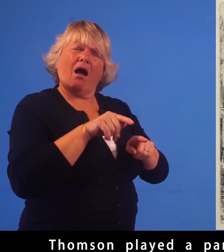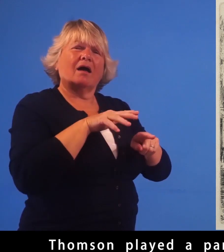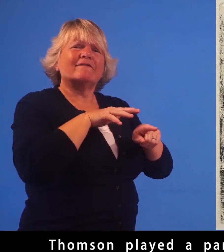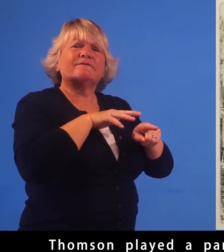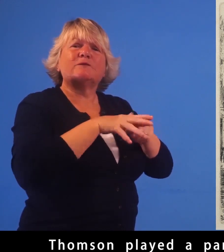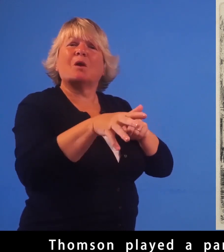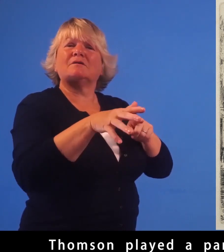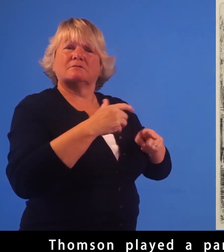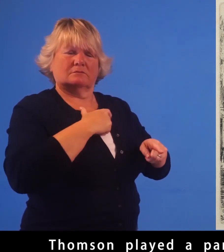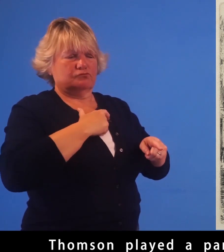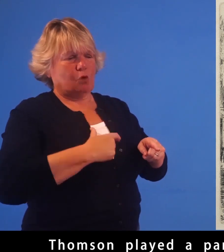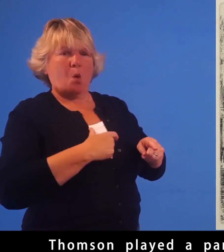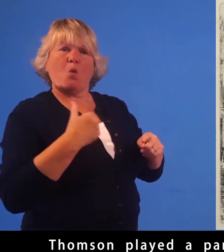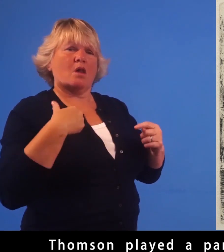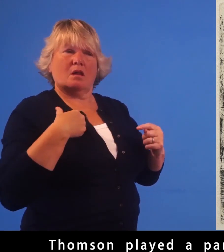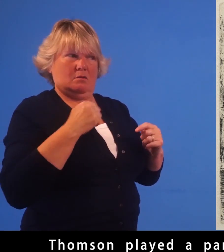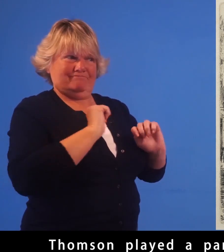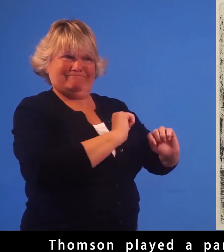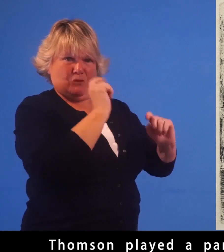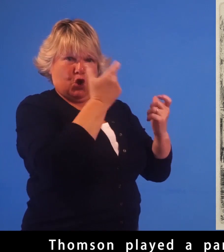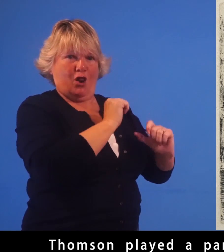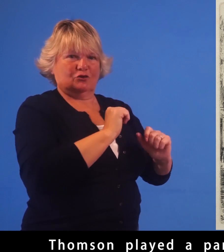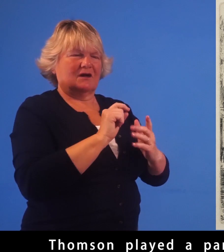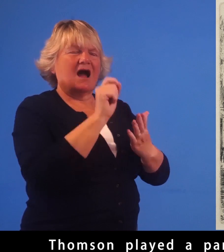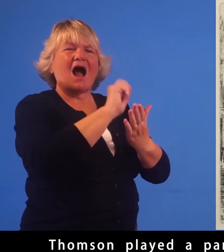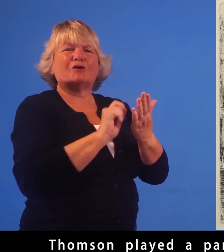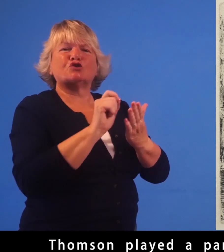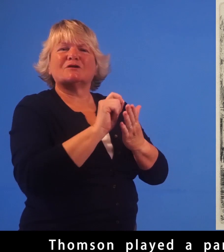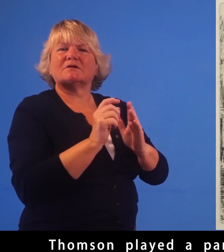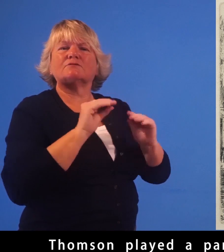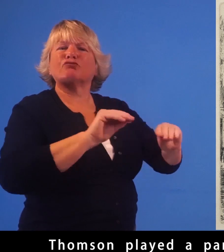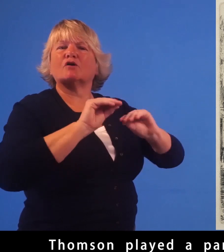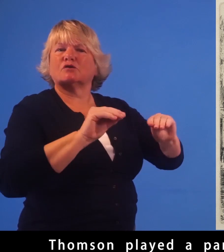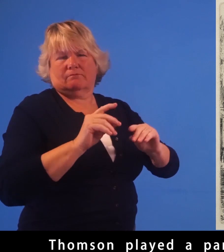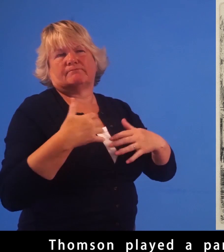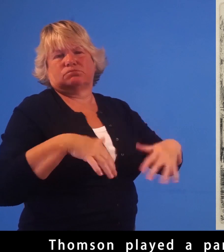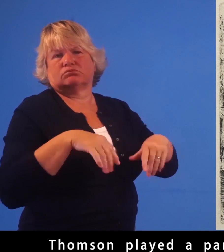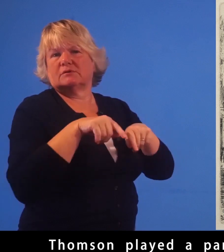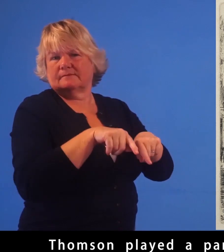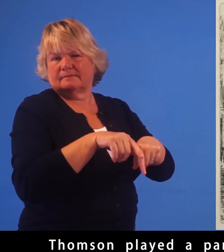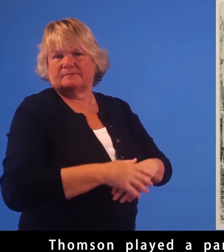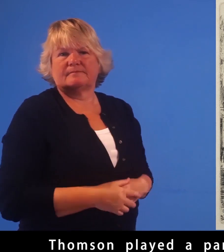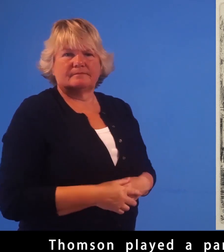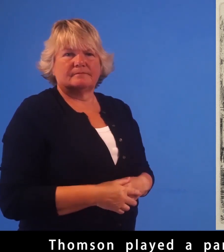Thompson played a particularly influential role as the college's etching instructor.